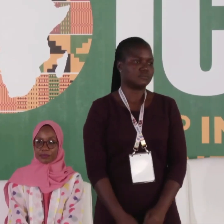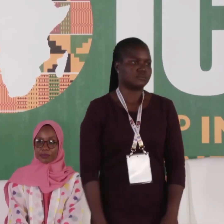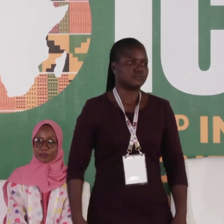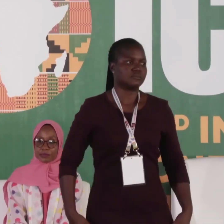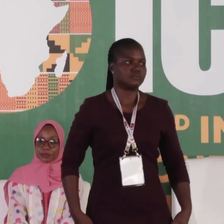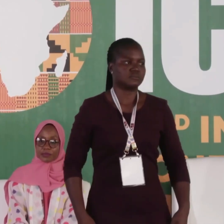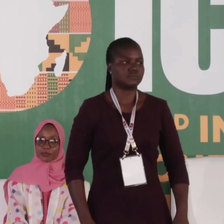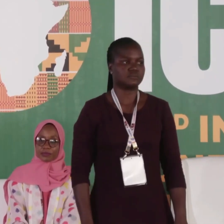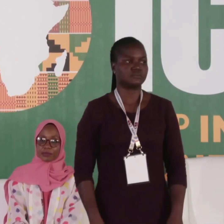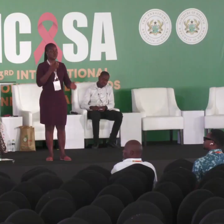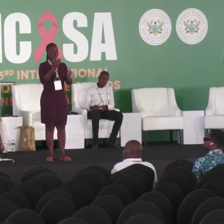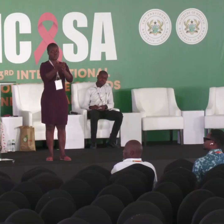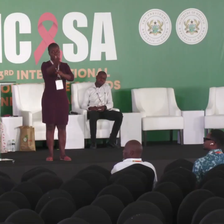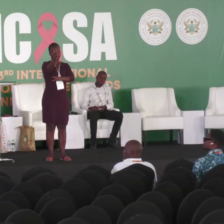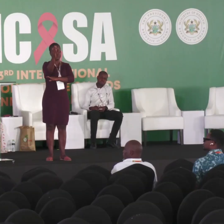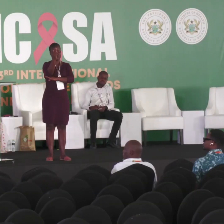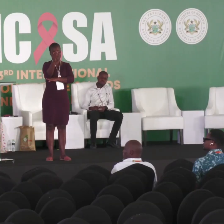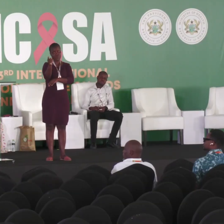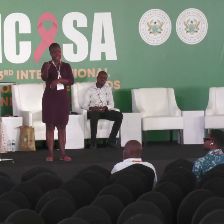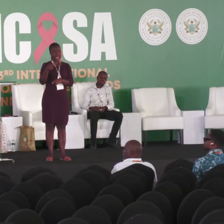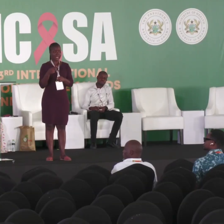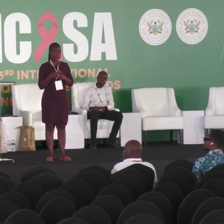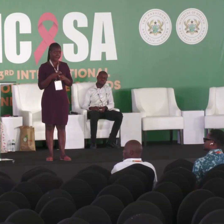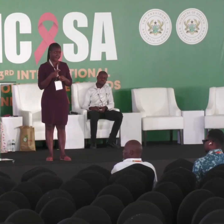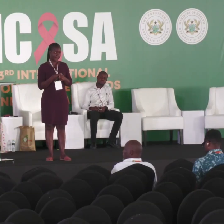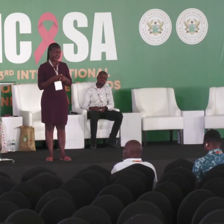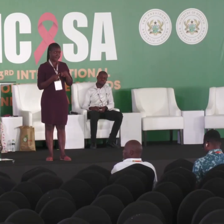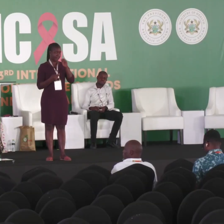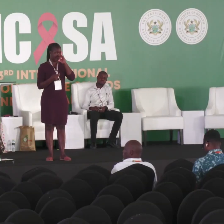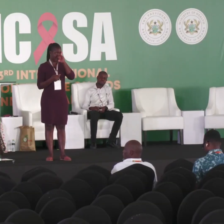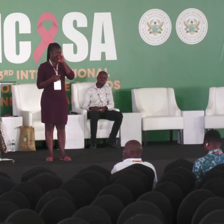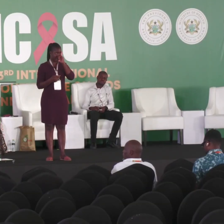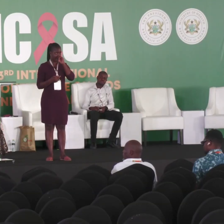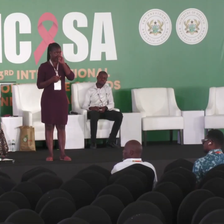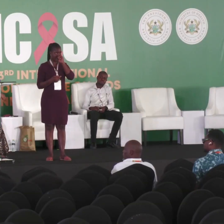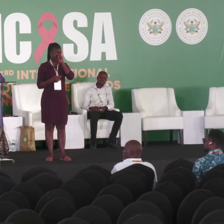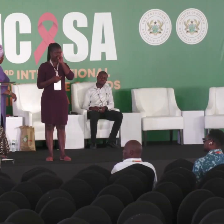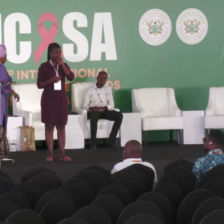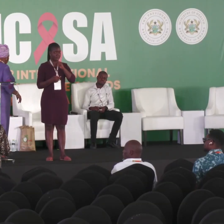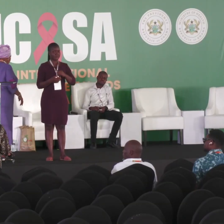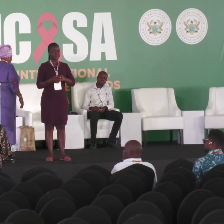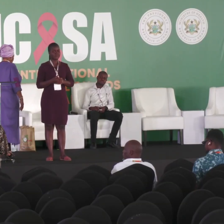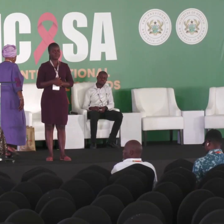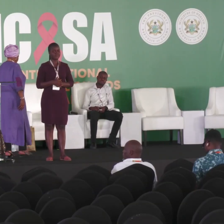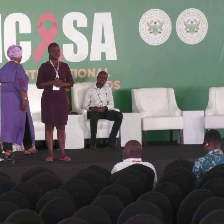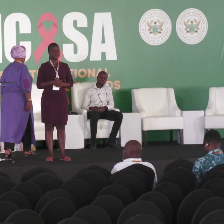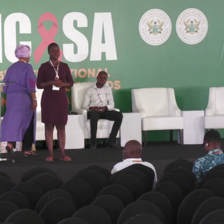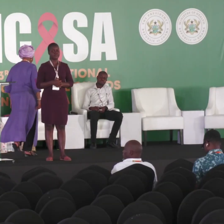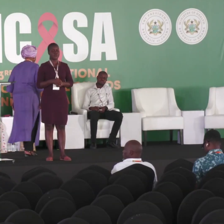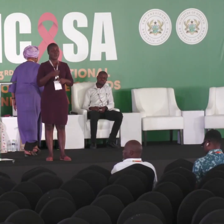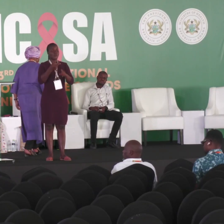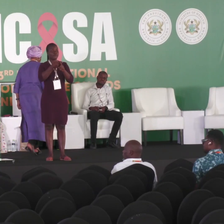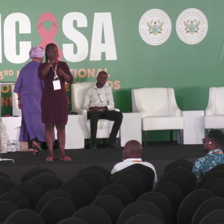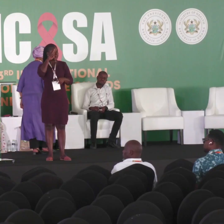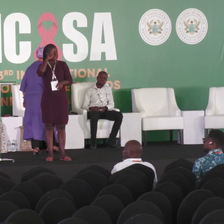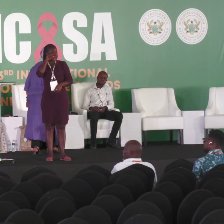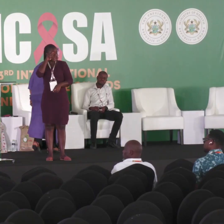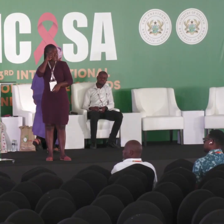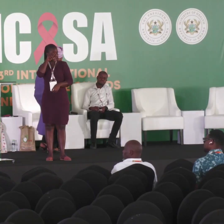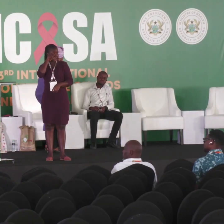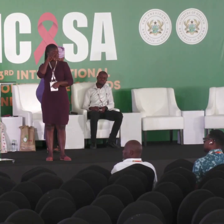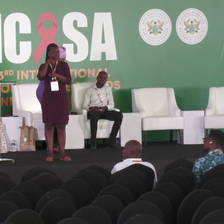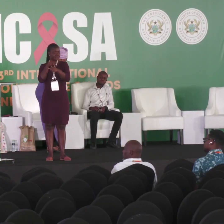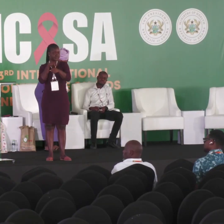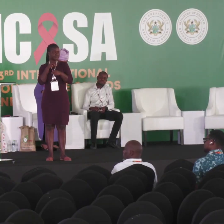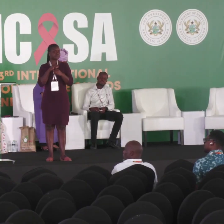Yeah, good afternoon. My name is Chief Mrs. Aduni Udu. I'm from Nigeria. I'm